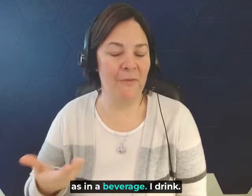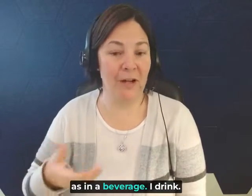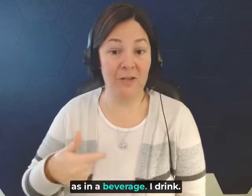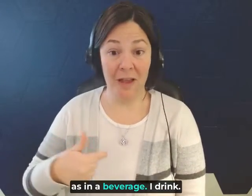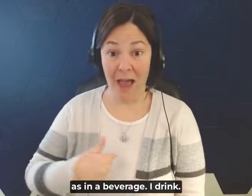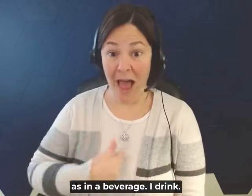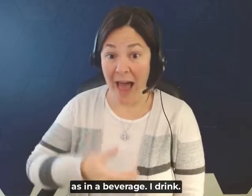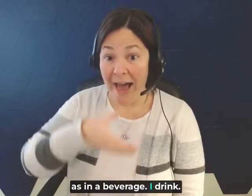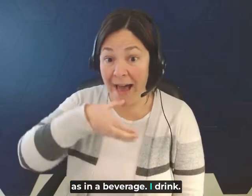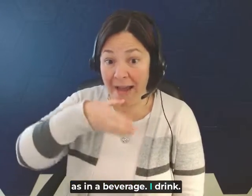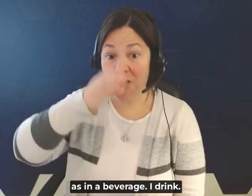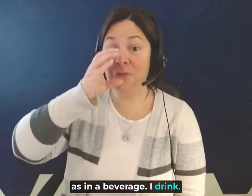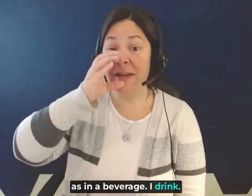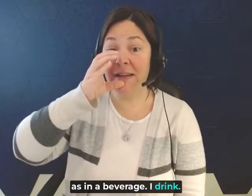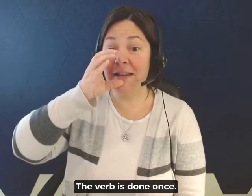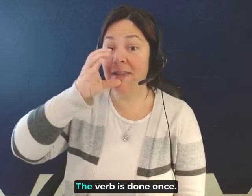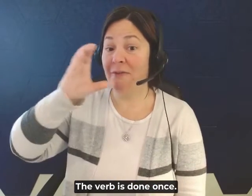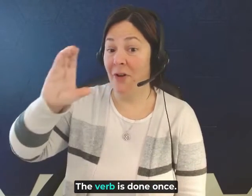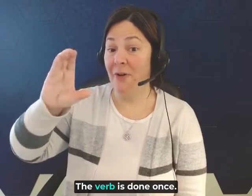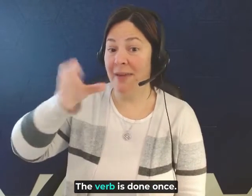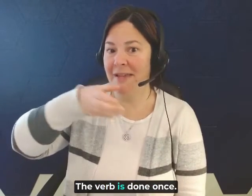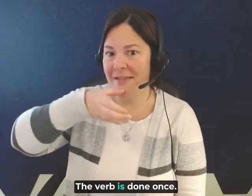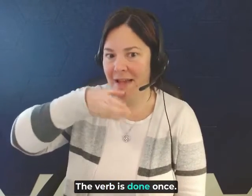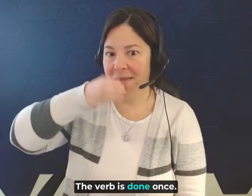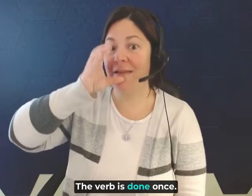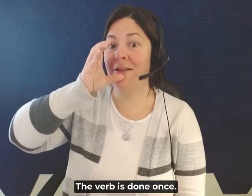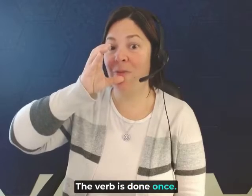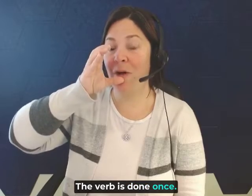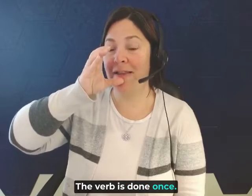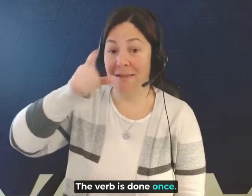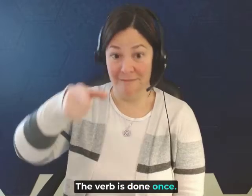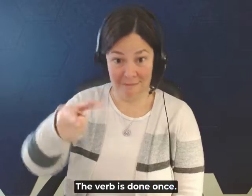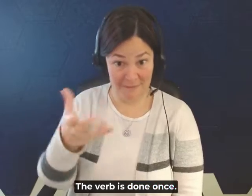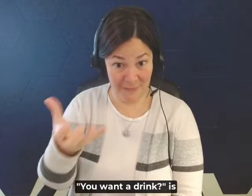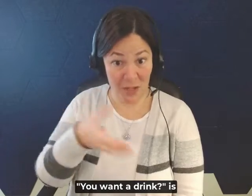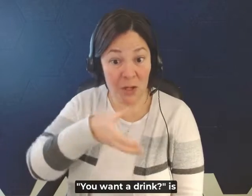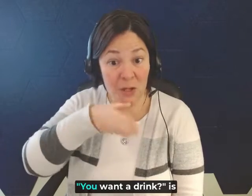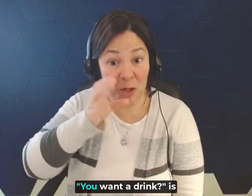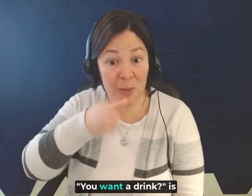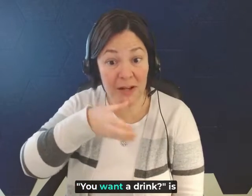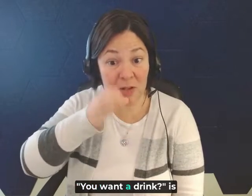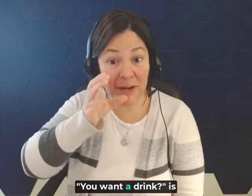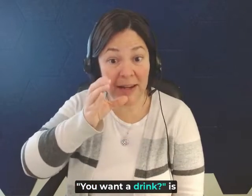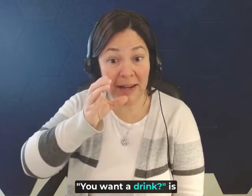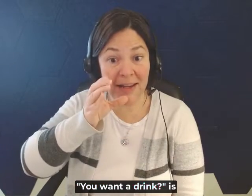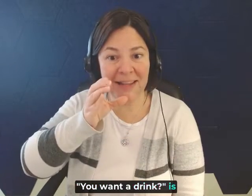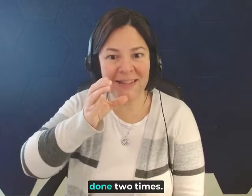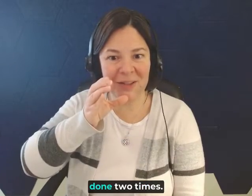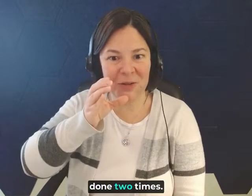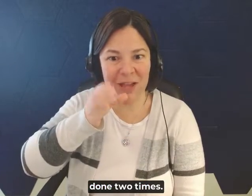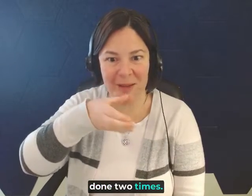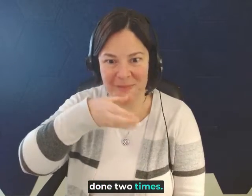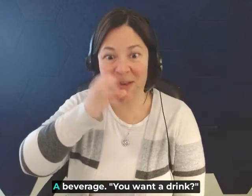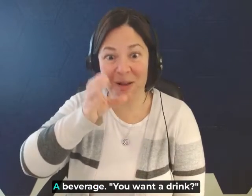beverage. I drink, the verb is done once. You want to drink is done 2 times, a